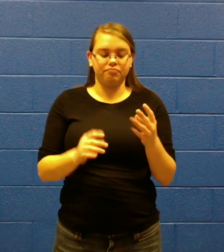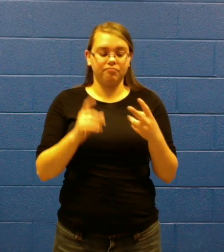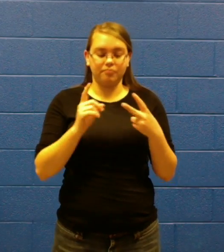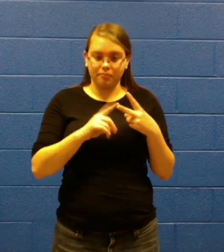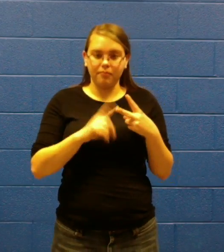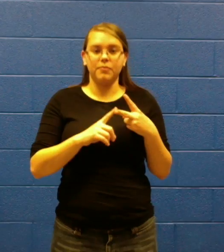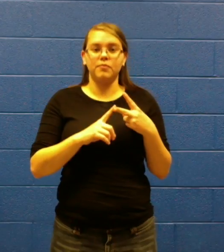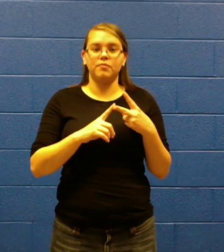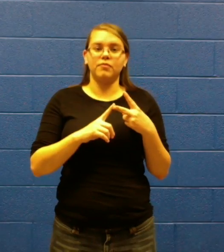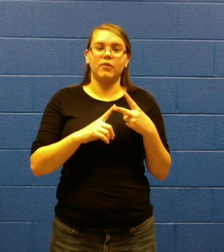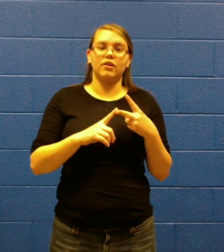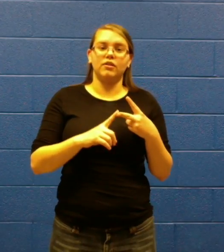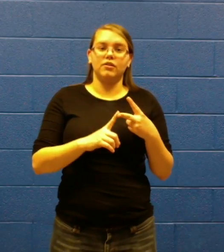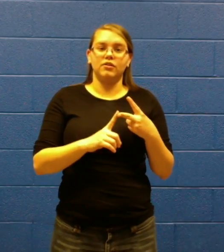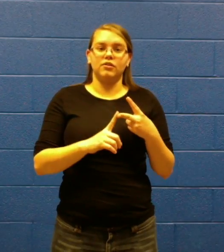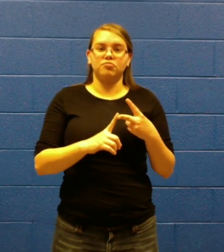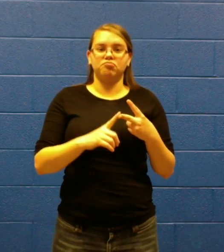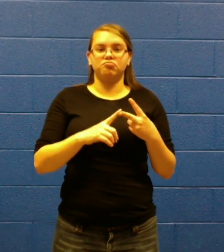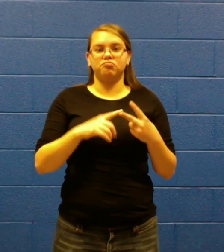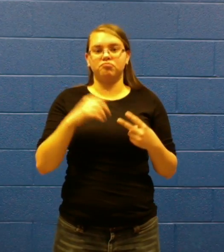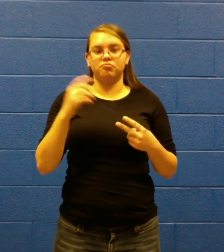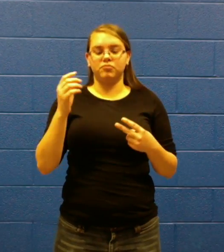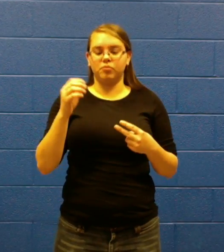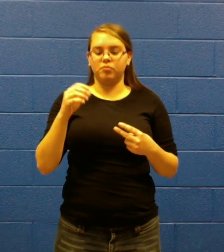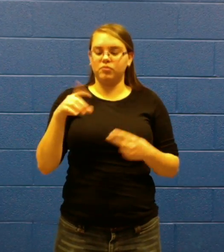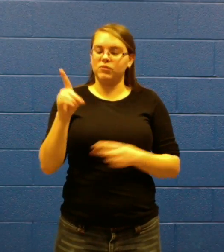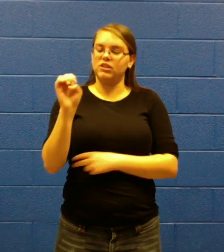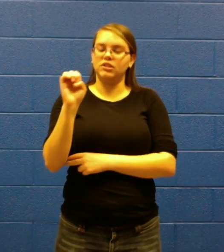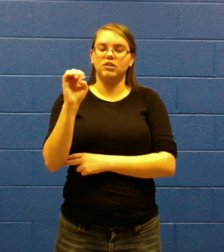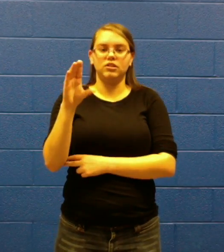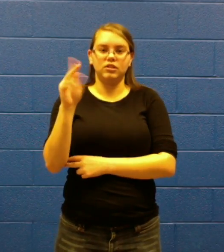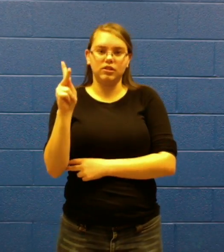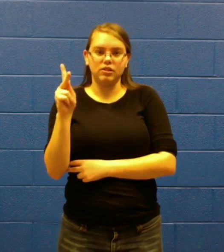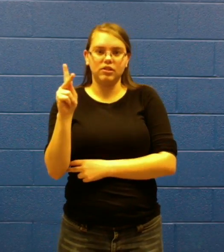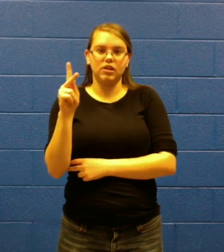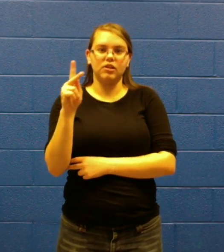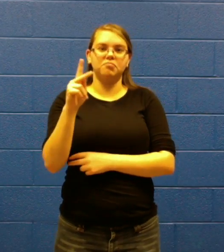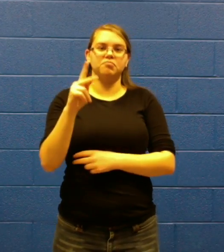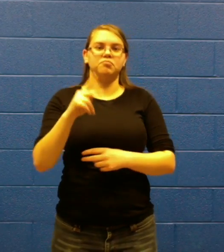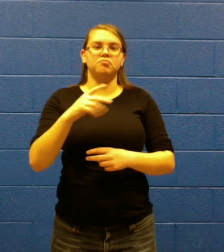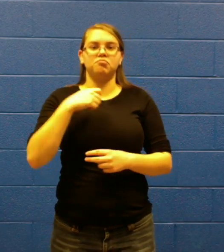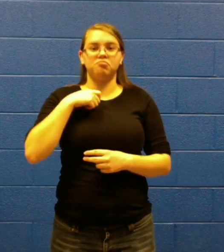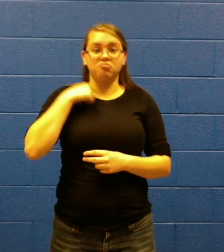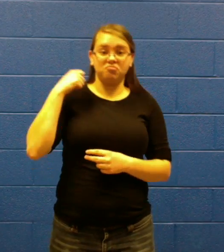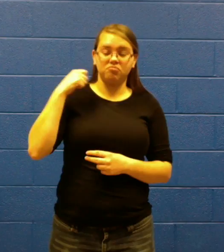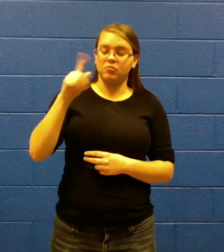side of the deck, and we were just running around. He had almost free range of our yard, but he could not reach where the fire